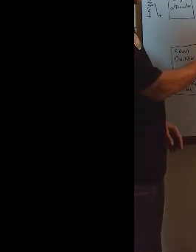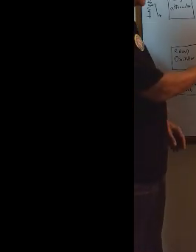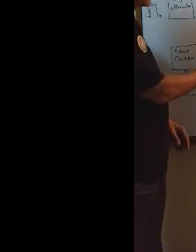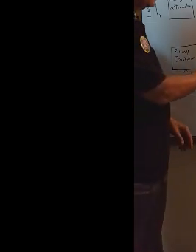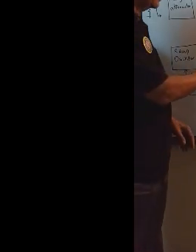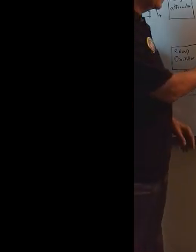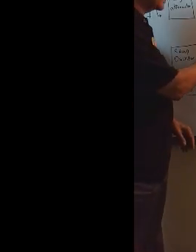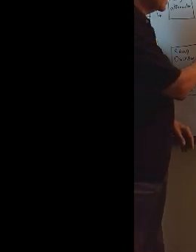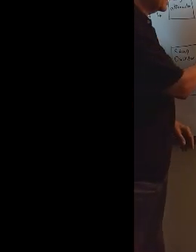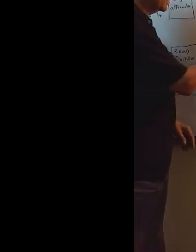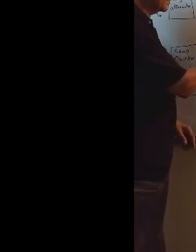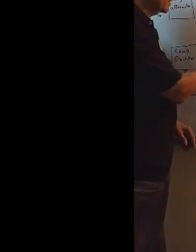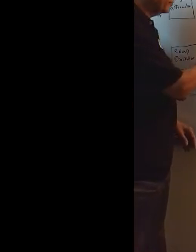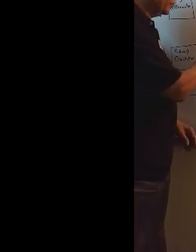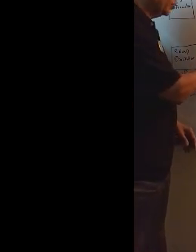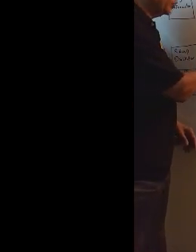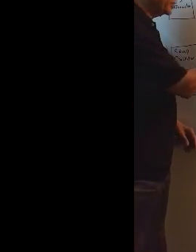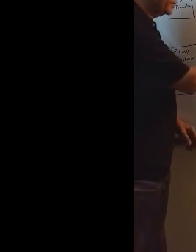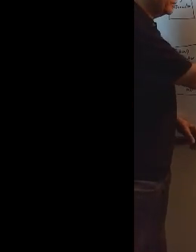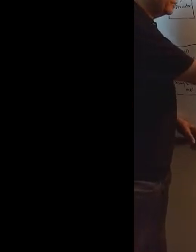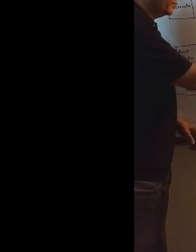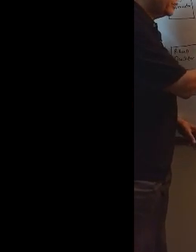you draw the